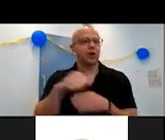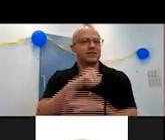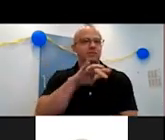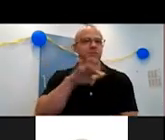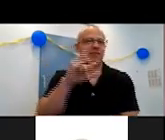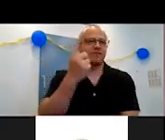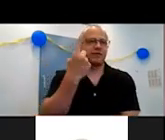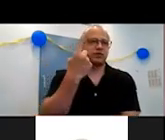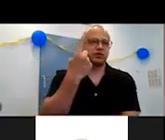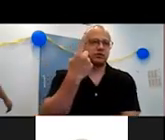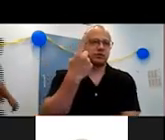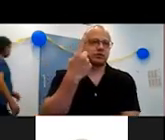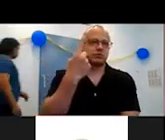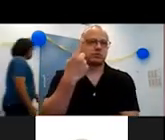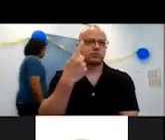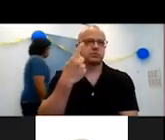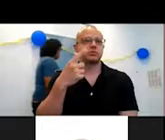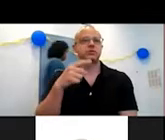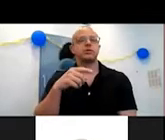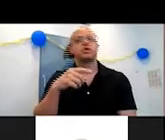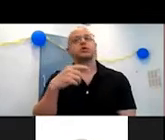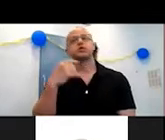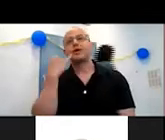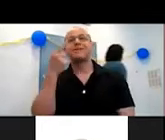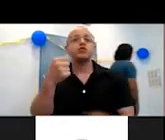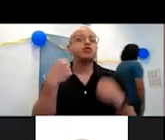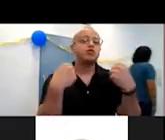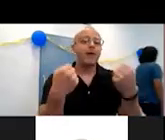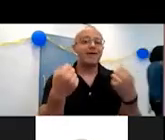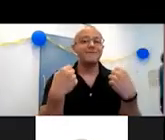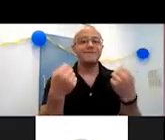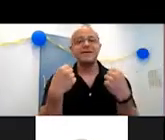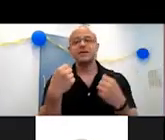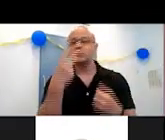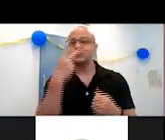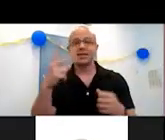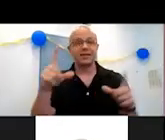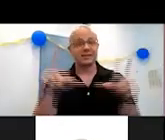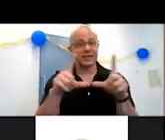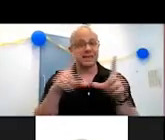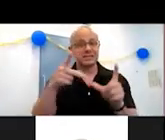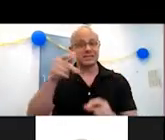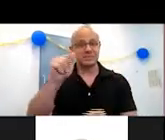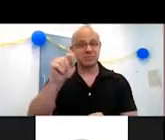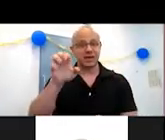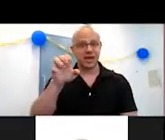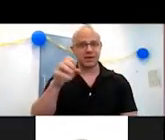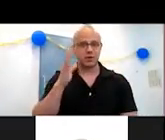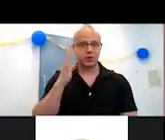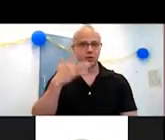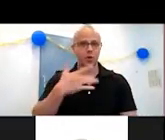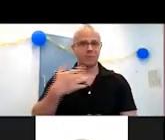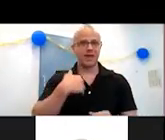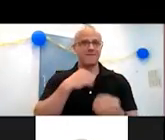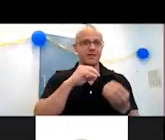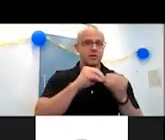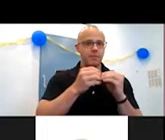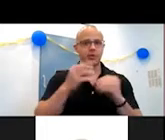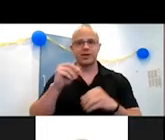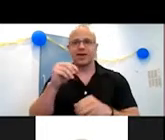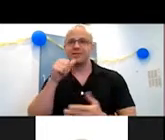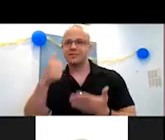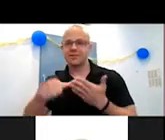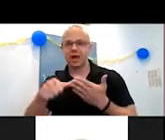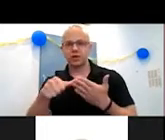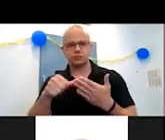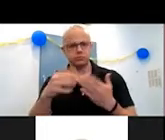I recommend people practicing the manual alphabet first. For example, if you're driving and you see a license